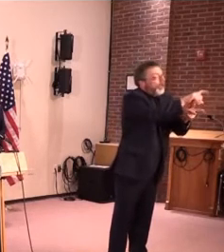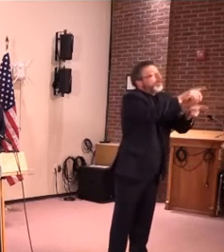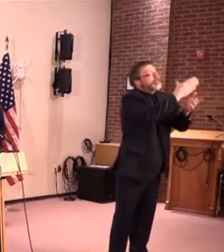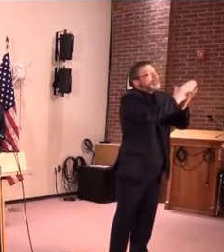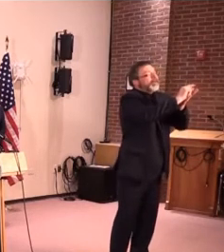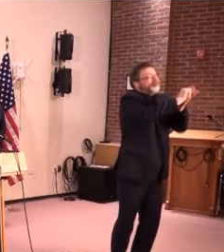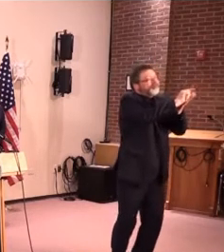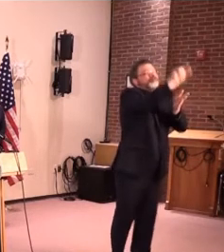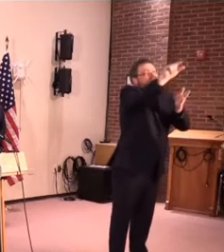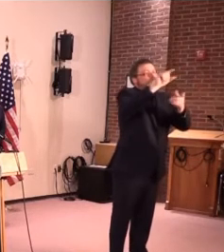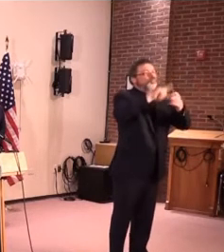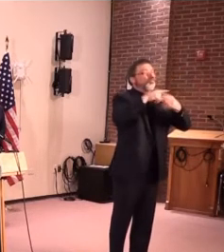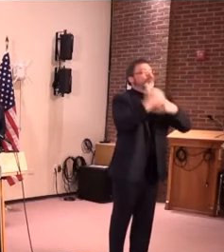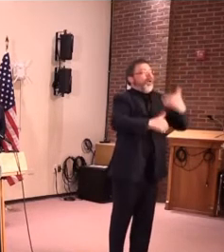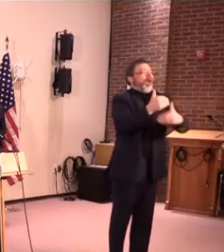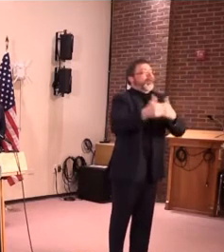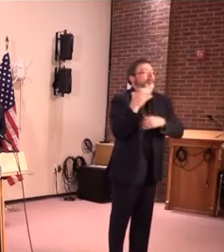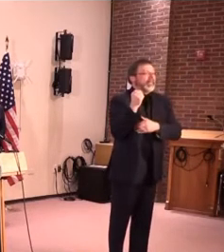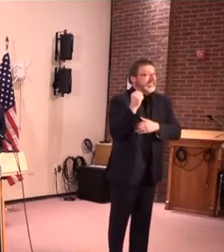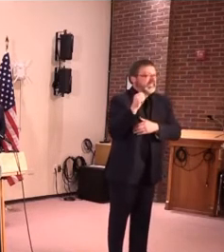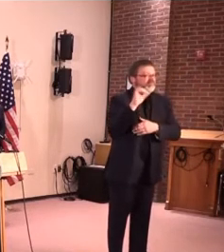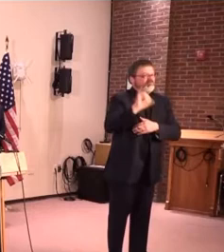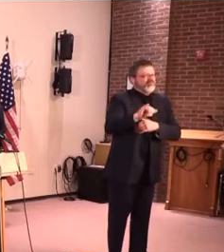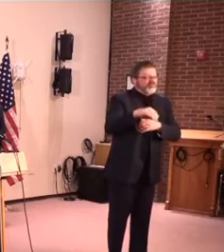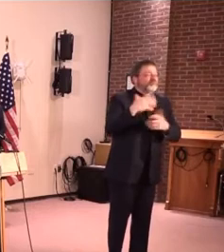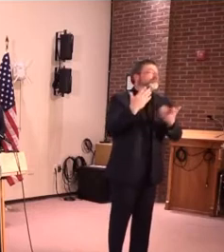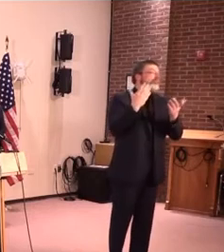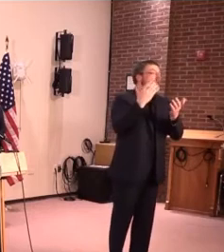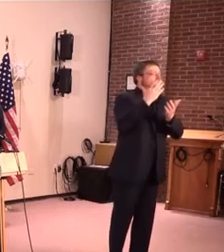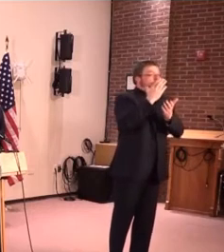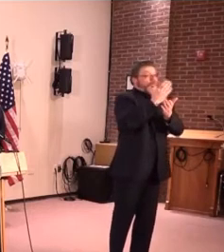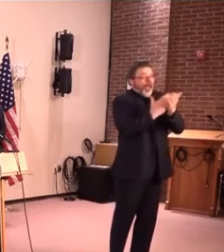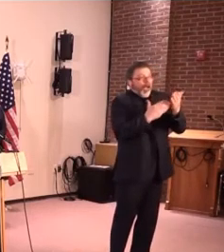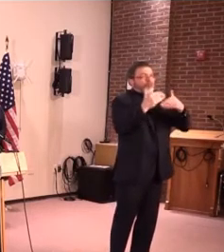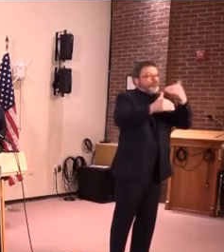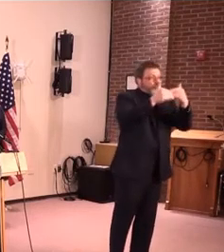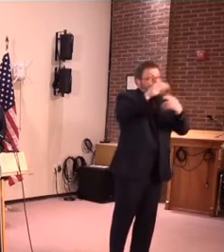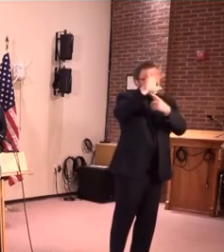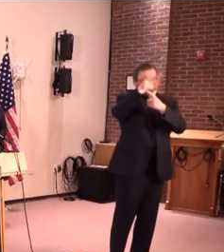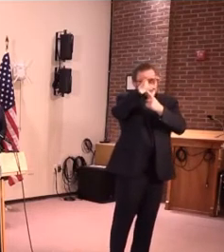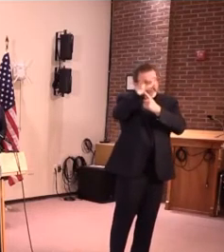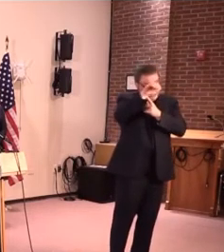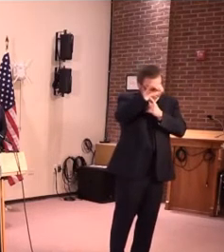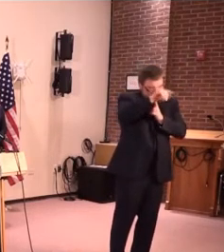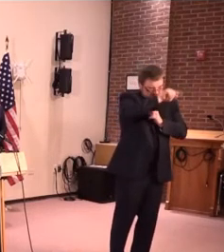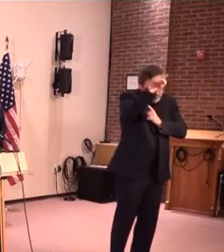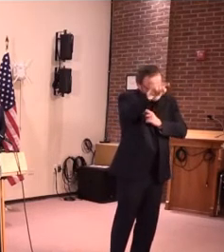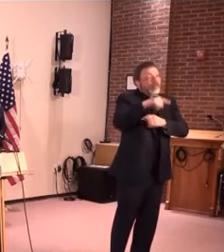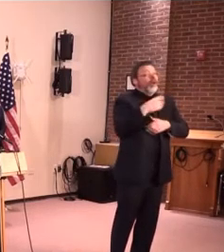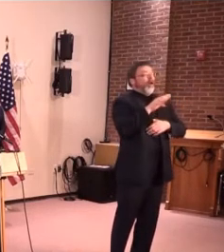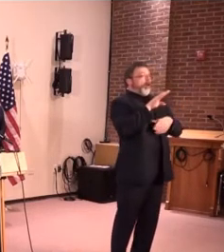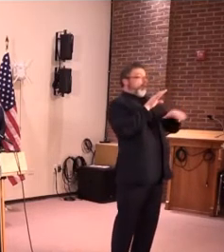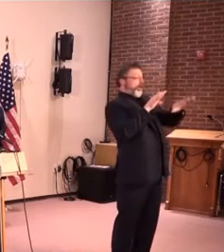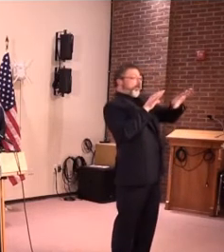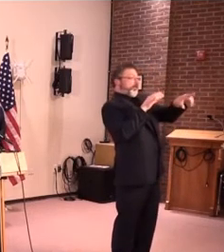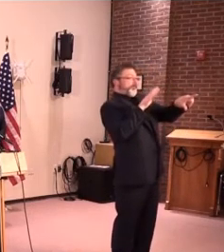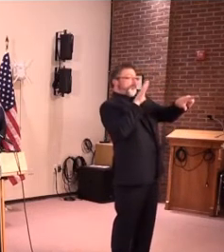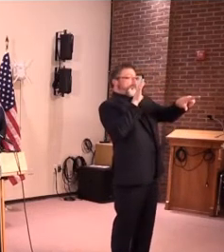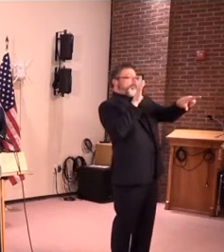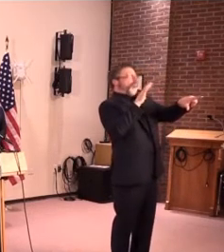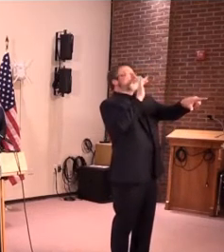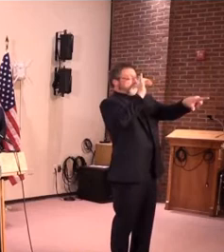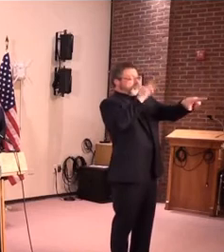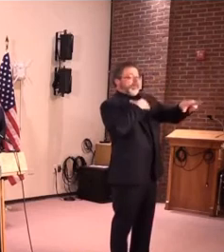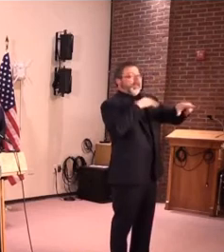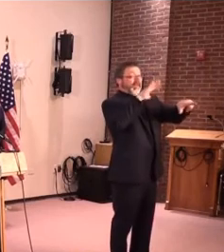be allocated to dairy farmers. The remaining $10 million would be allocated to dairy processors,